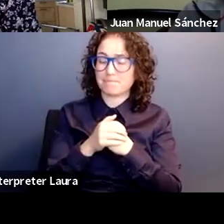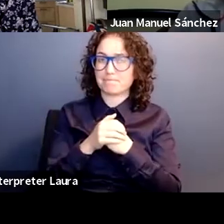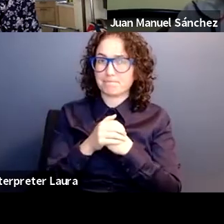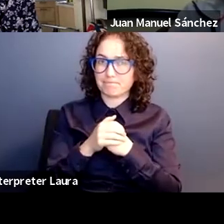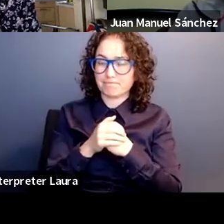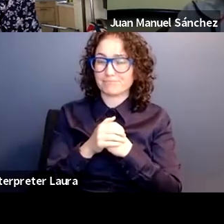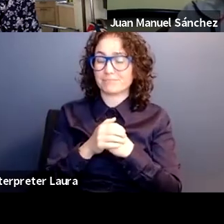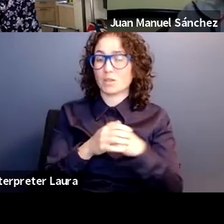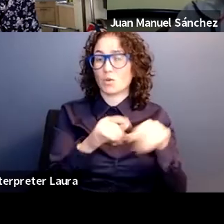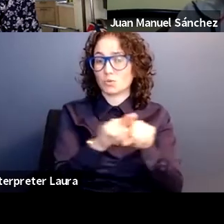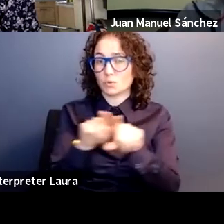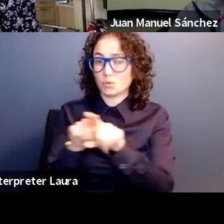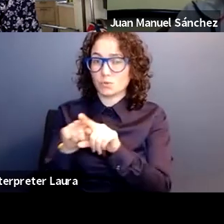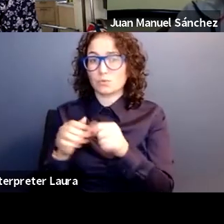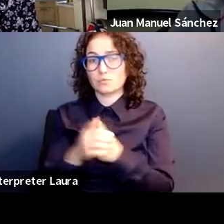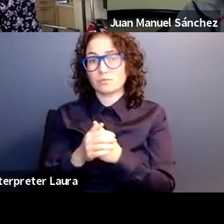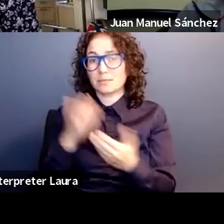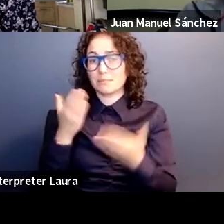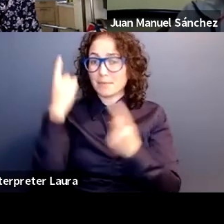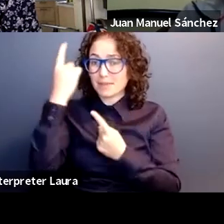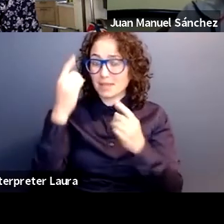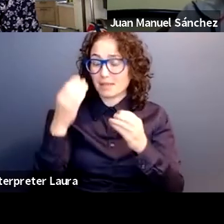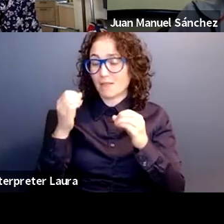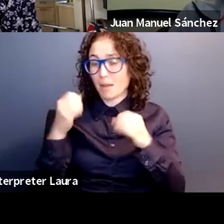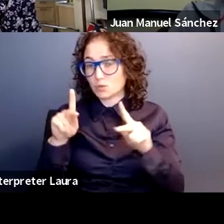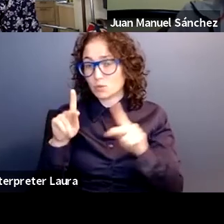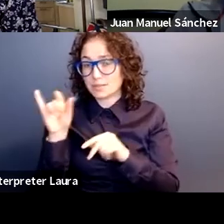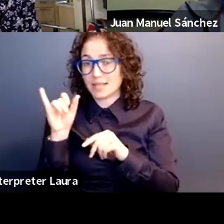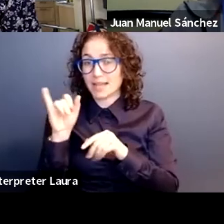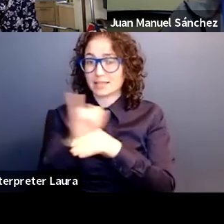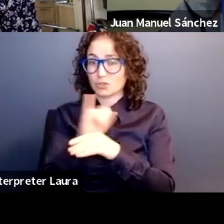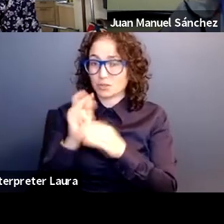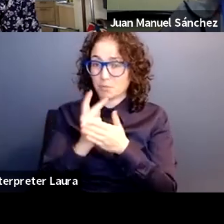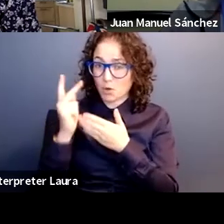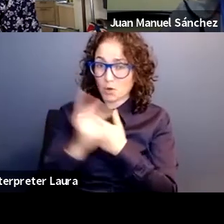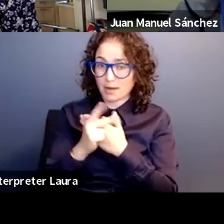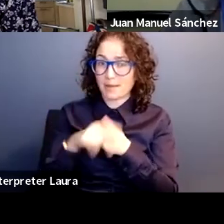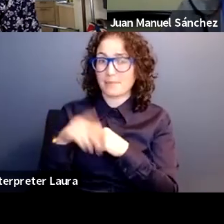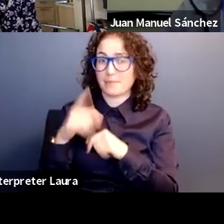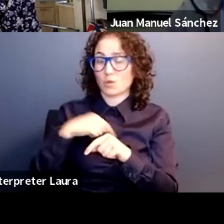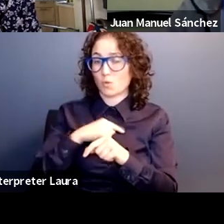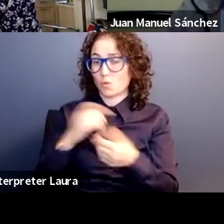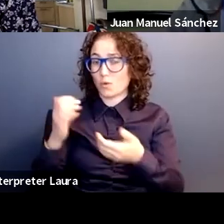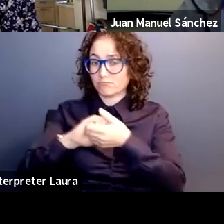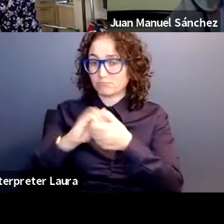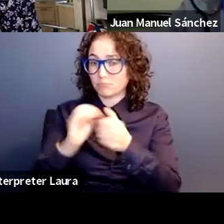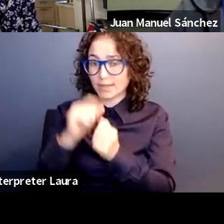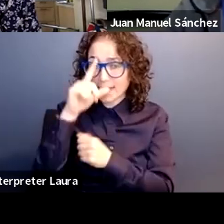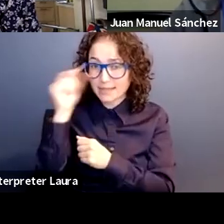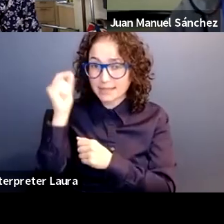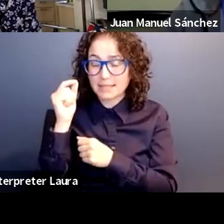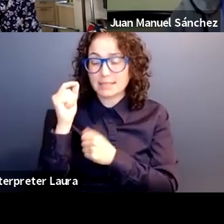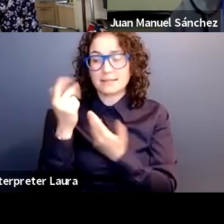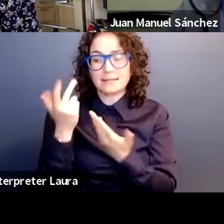in addition to that, maybe thinking of opportunities such as the internship program that Commonix has partnered with Gallaudet, and thinking about creative